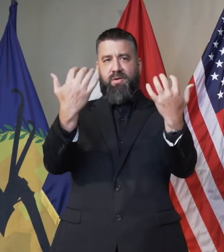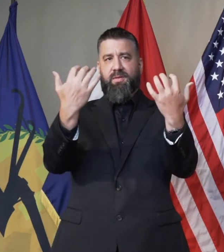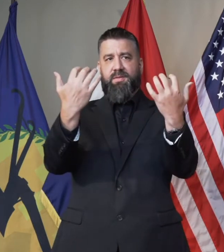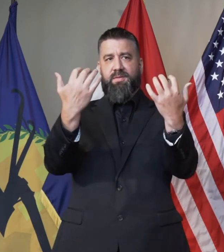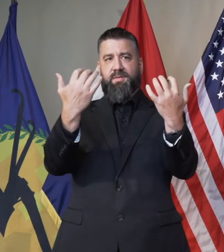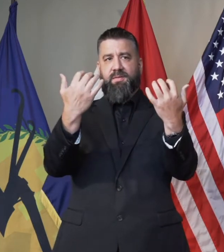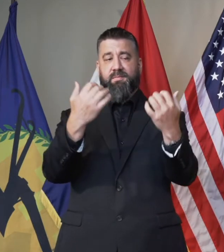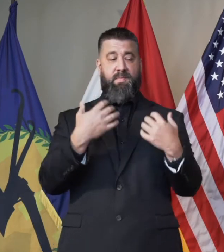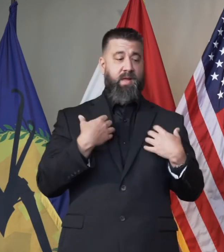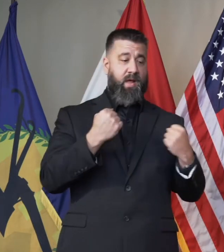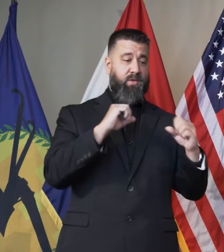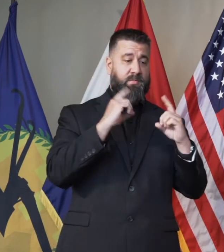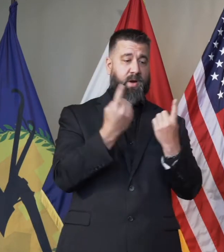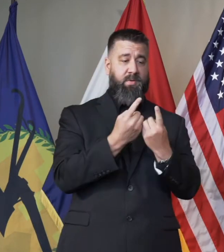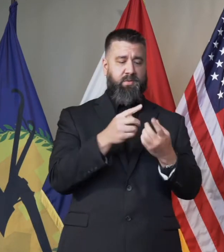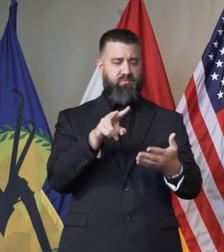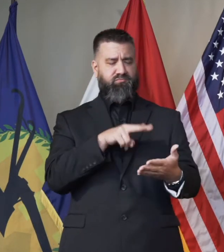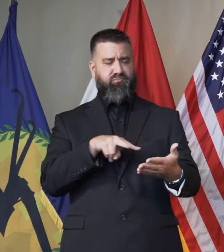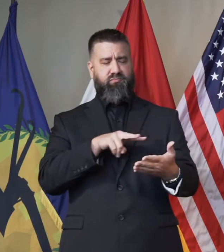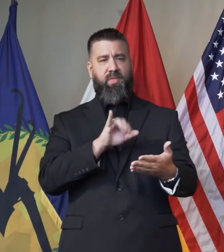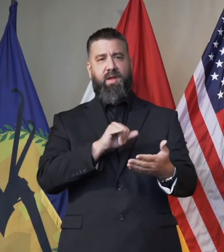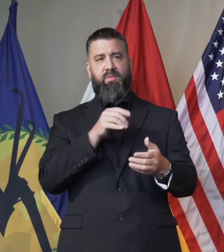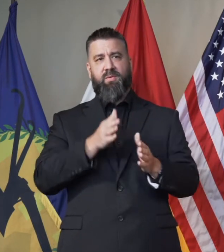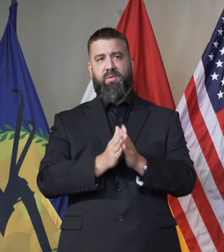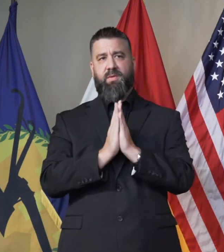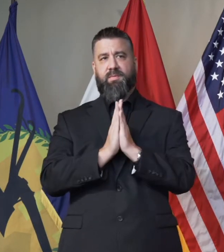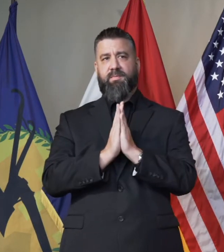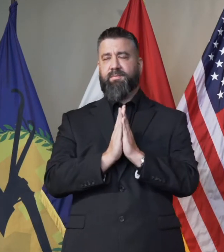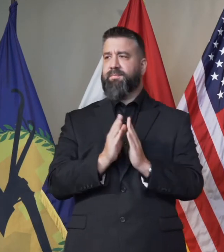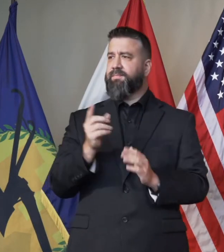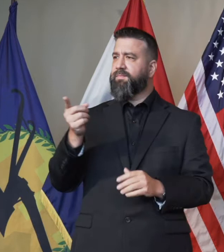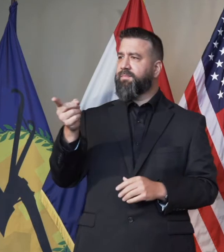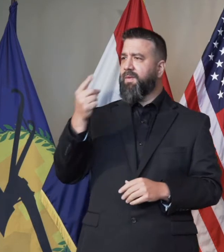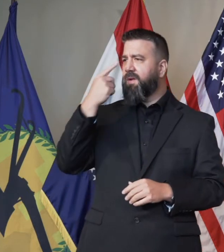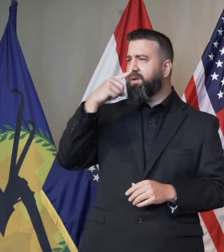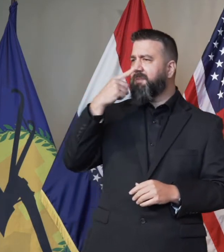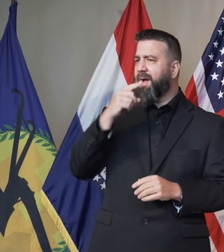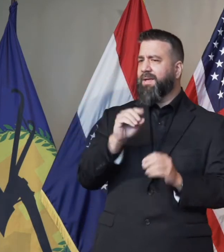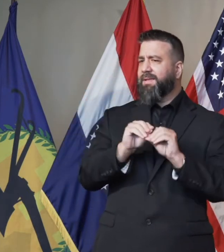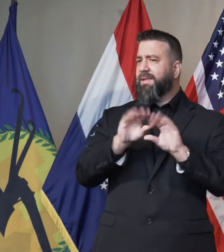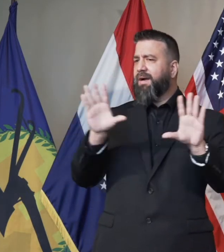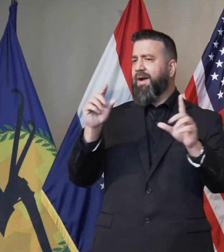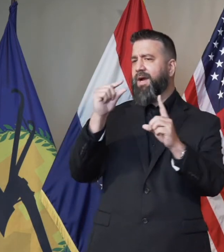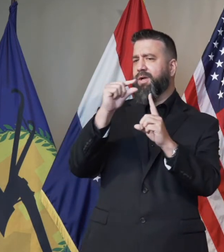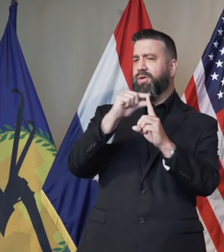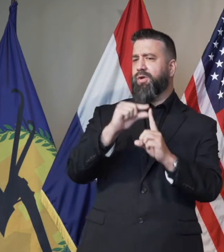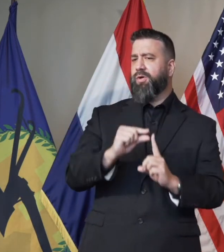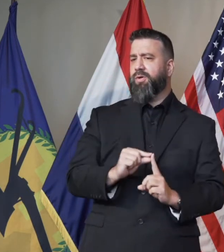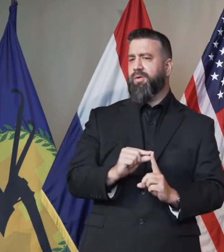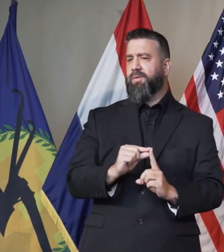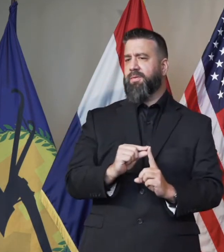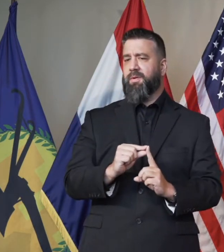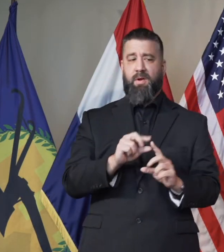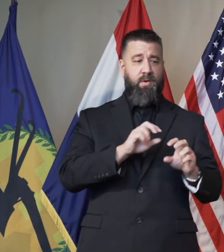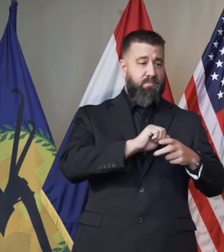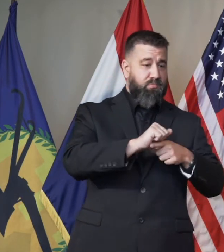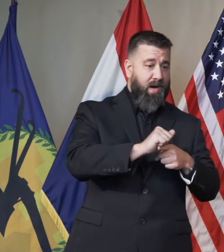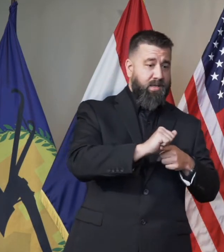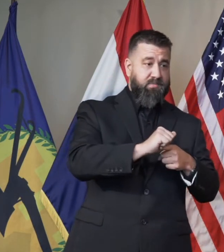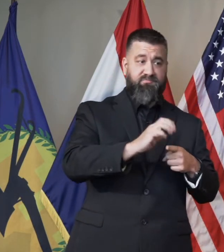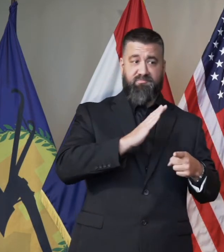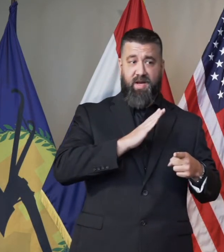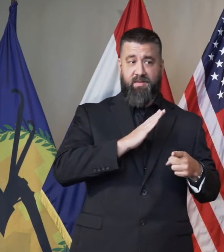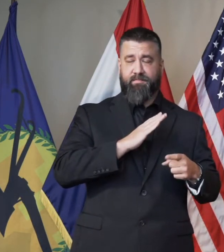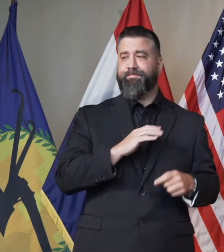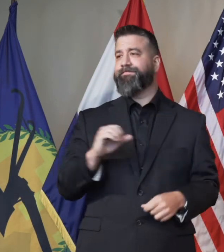review those requests. And can you clarify the terminology? Practices, are those okay? Are games okay? Practices